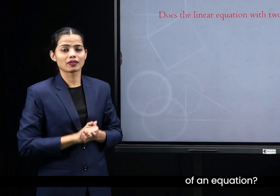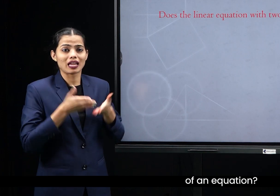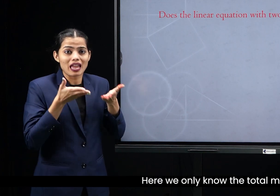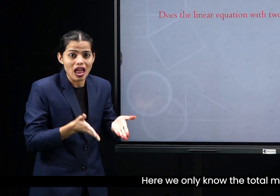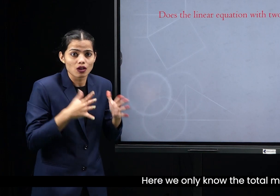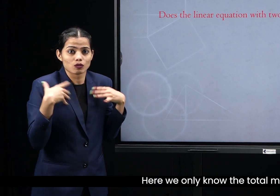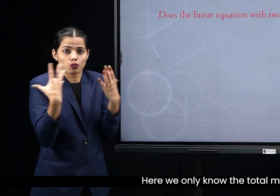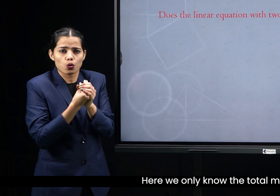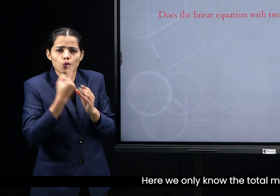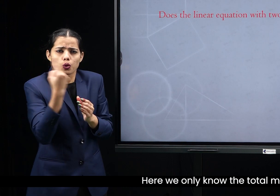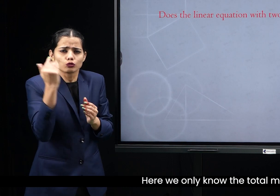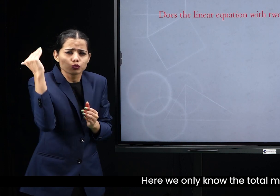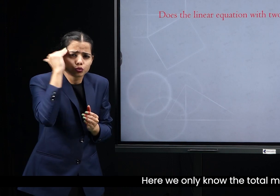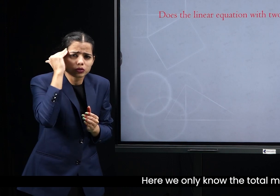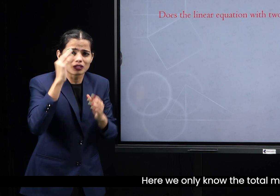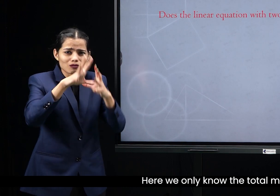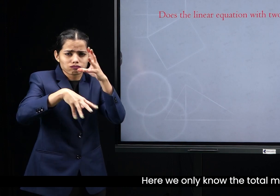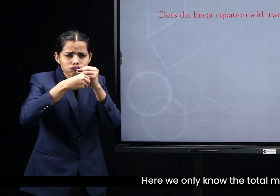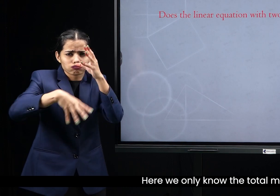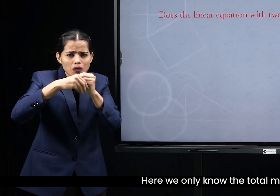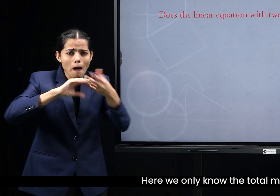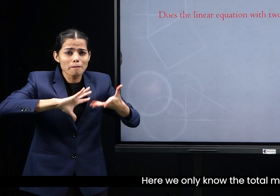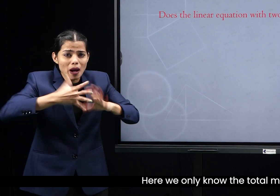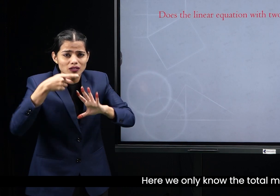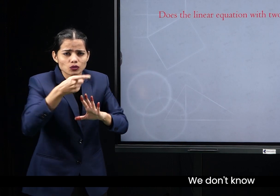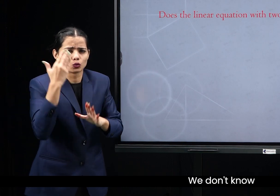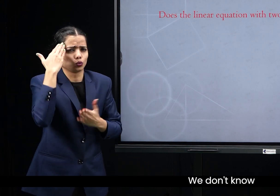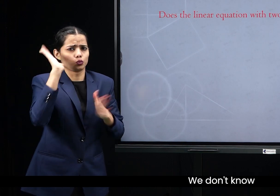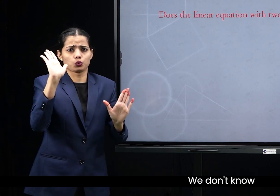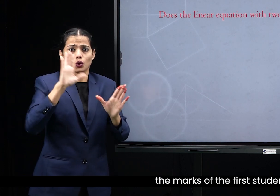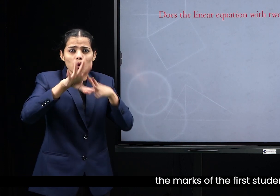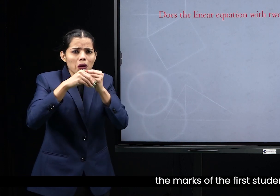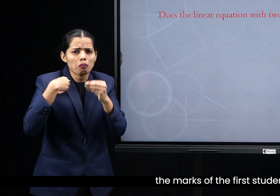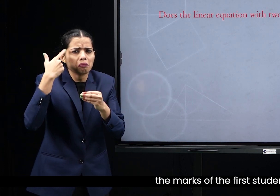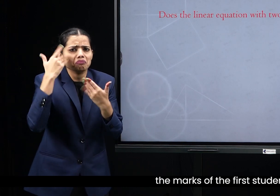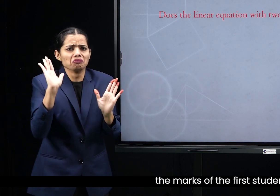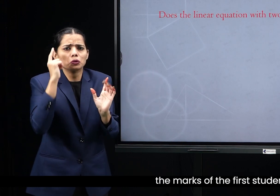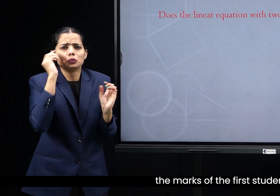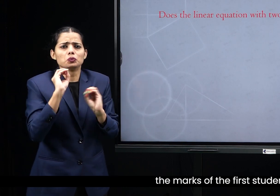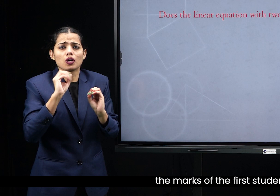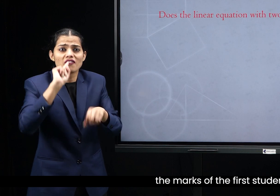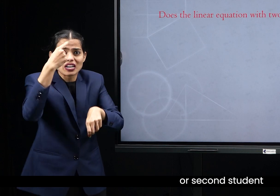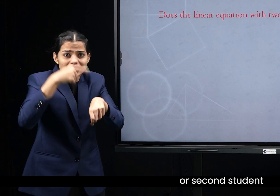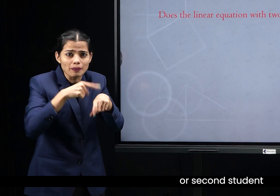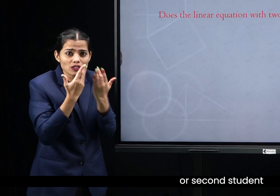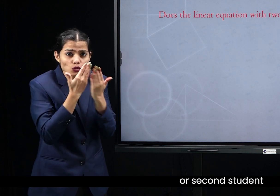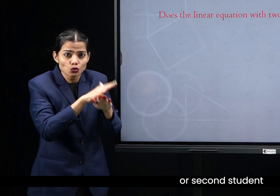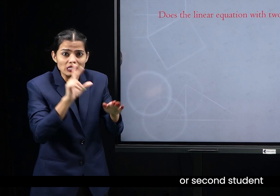Here, we only know the total marks. We do not know the marks of the first student or second student.